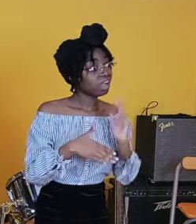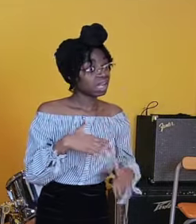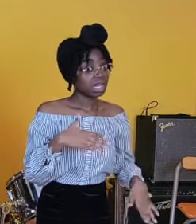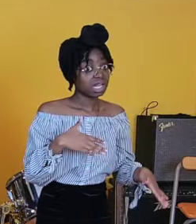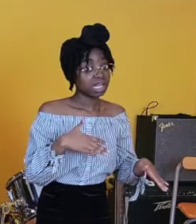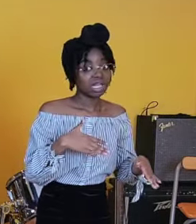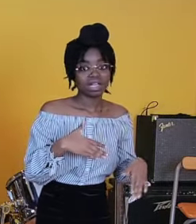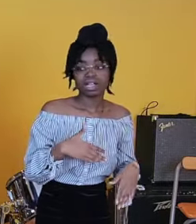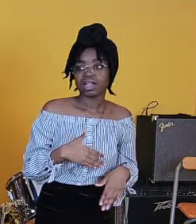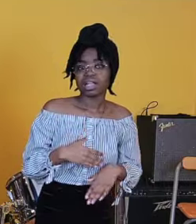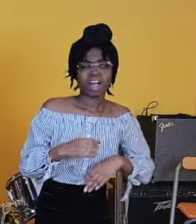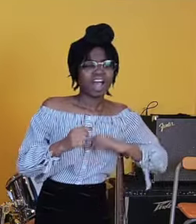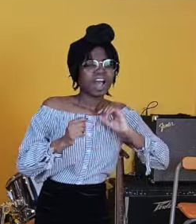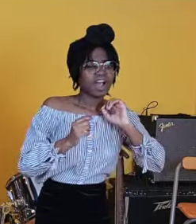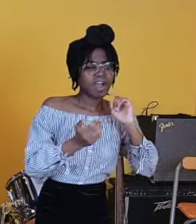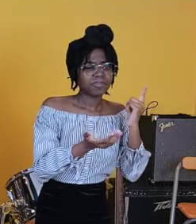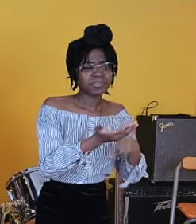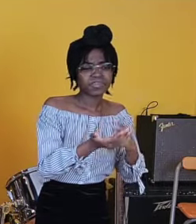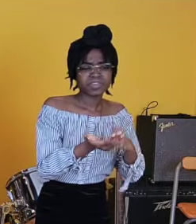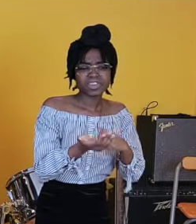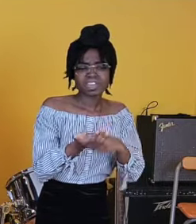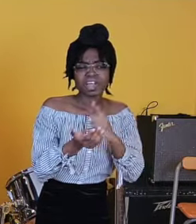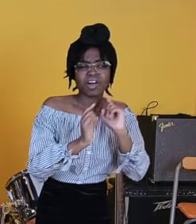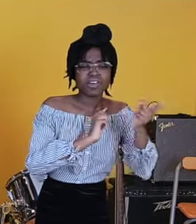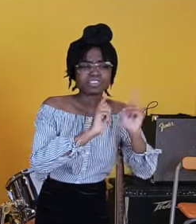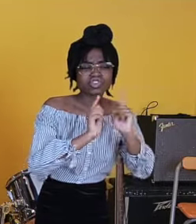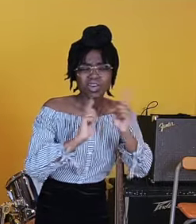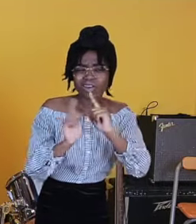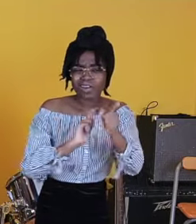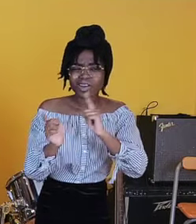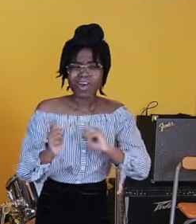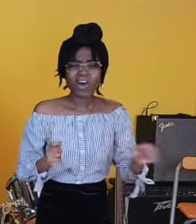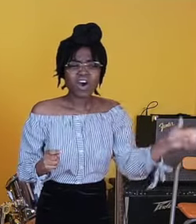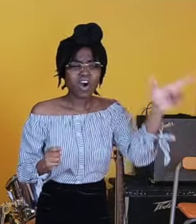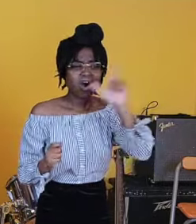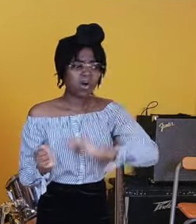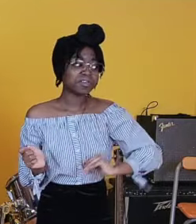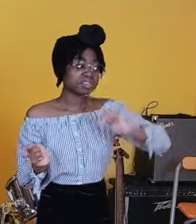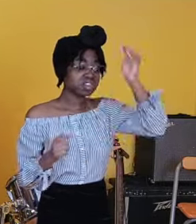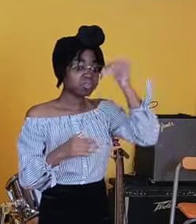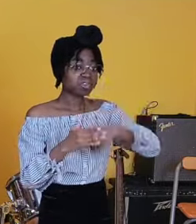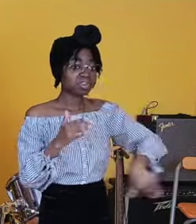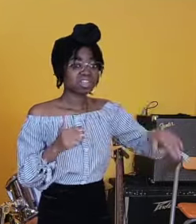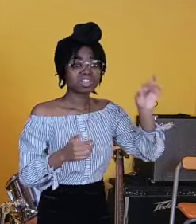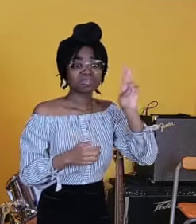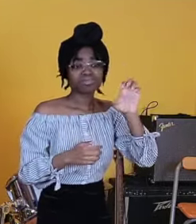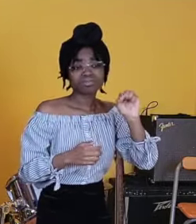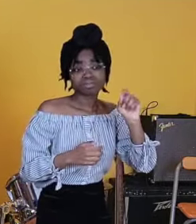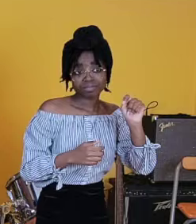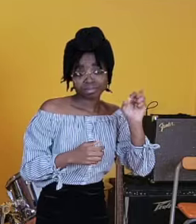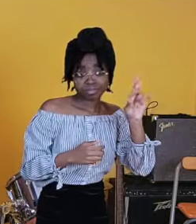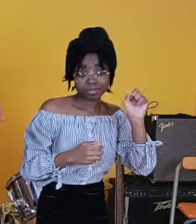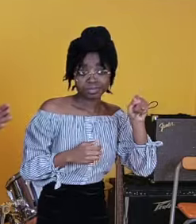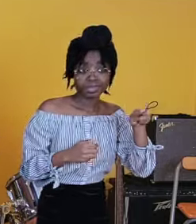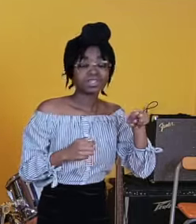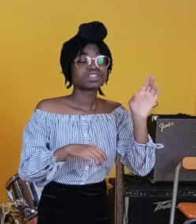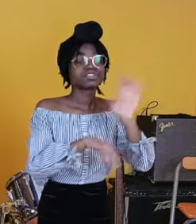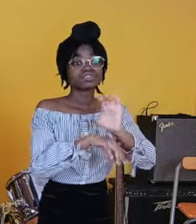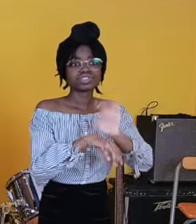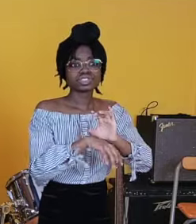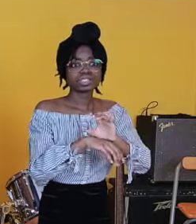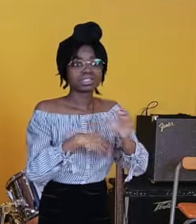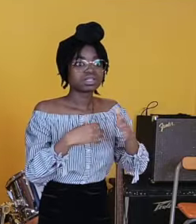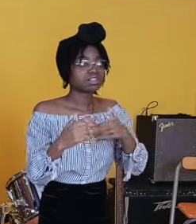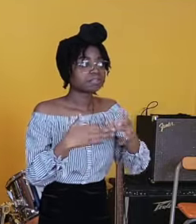as I end, I'm talking to all the adults in Restoration Church now. It doesn't matter, grandmother, grandfather, uncle, auntie, the single, whatever it